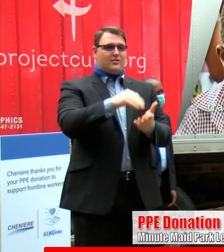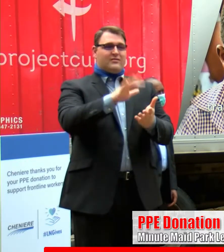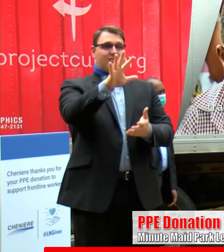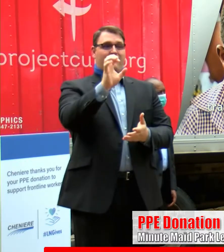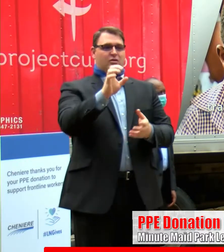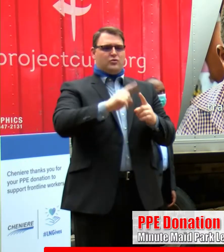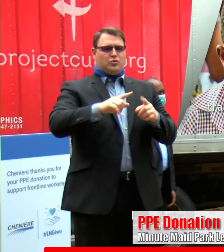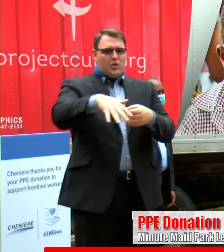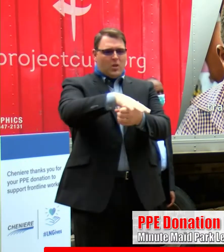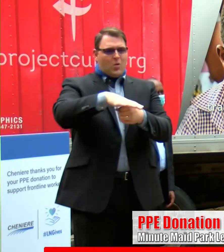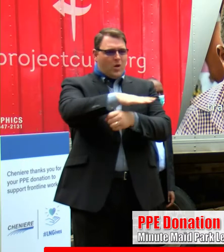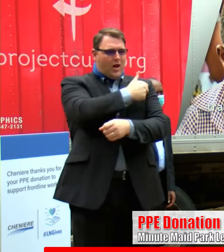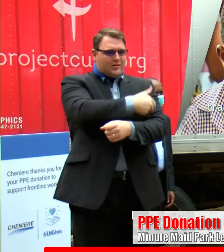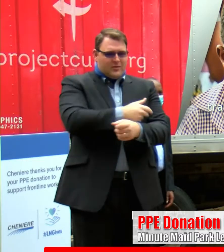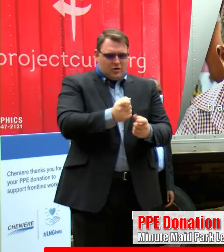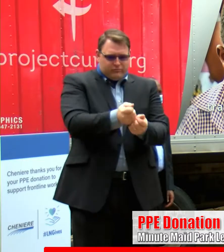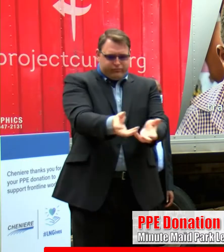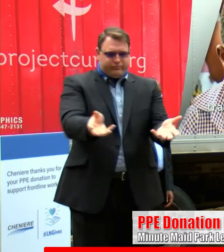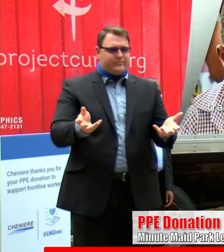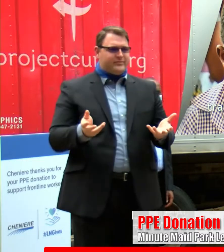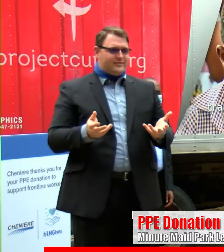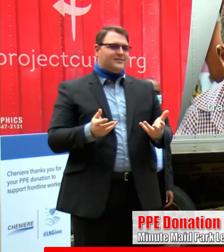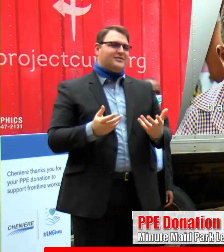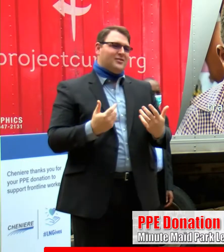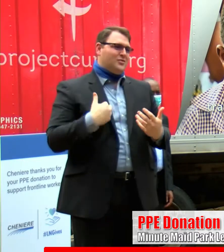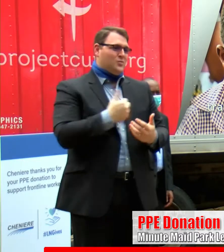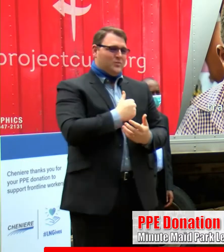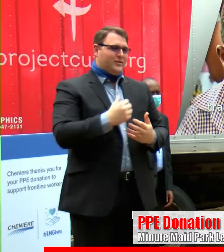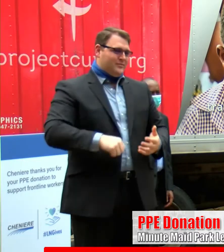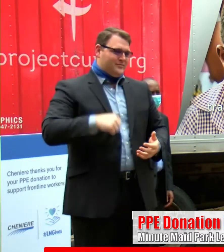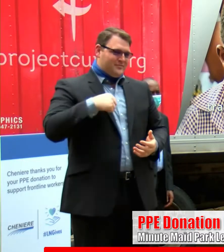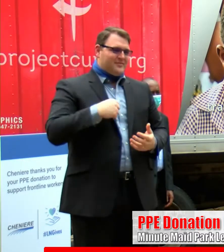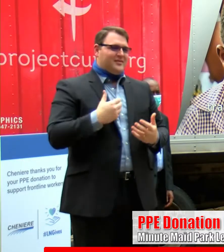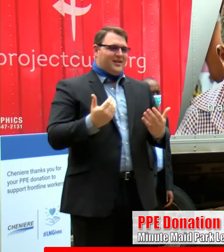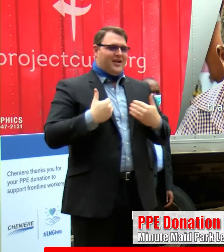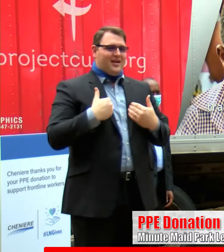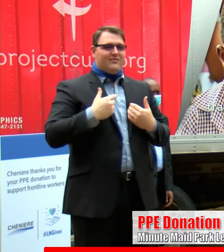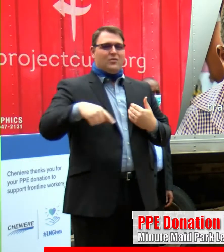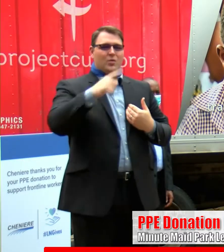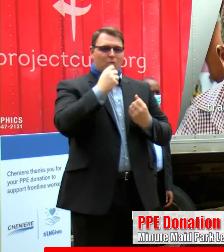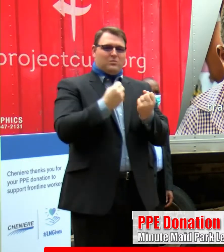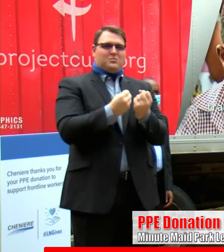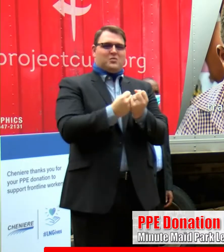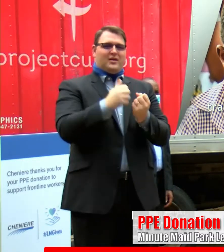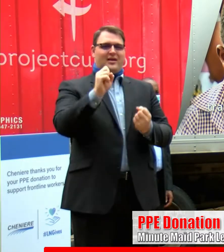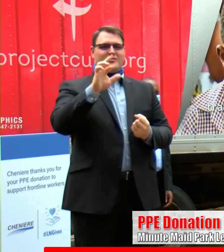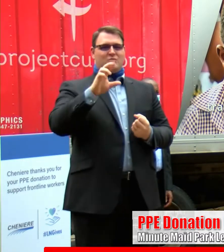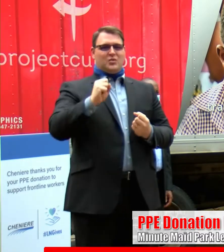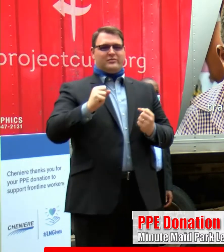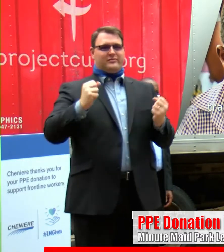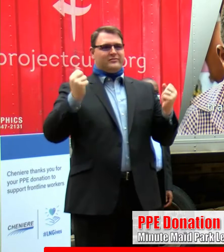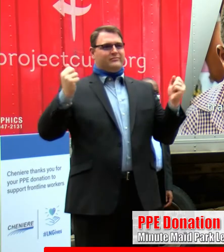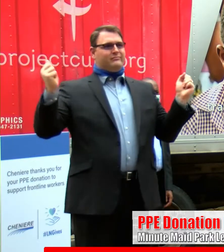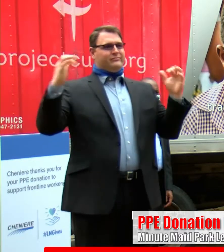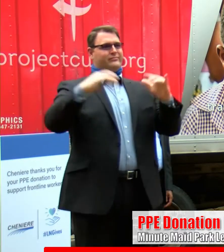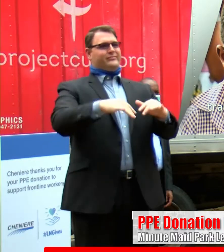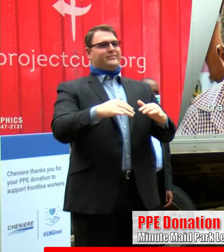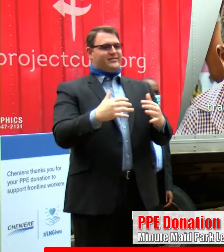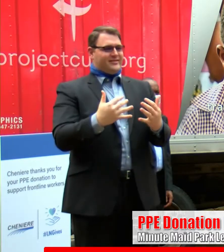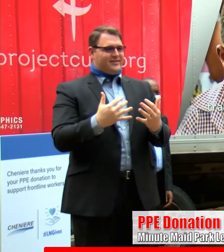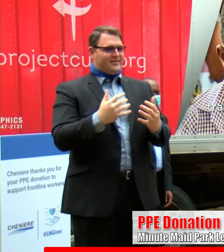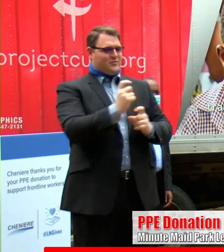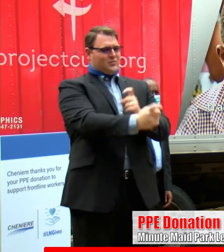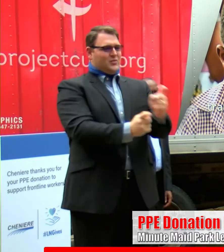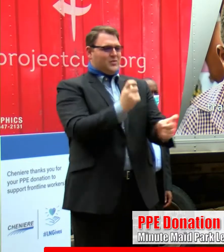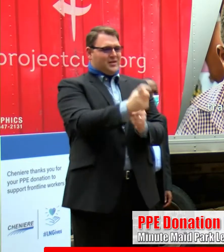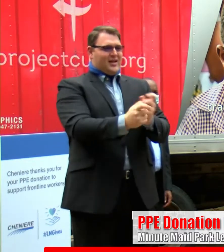local hospitals. And so we're just so proud to have our fans, the Astros fans, so many of them have come out today to donate, to help